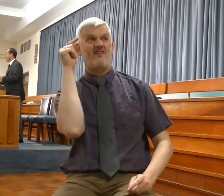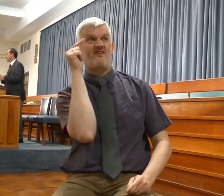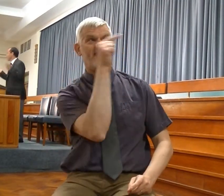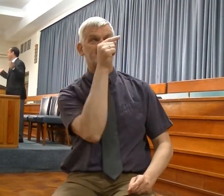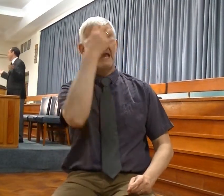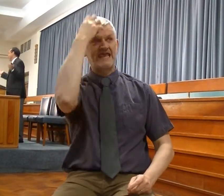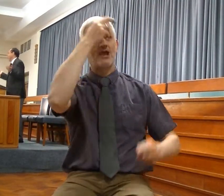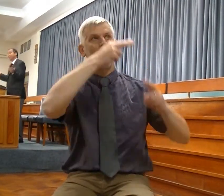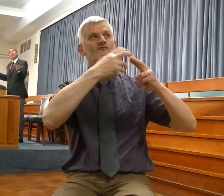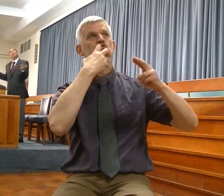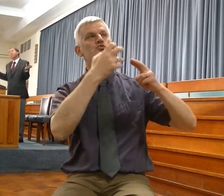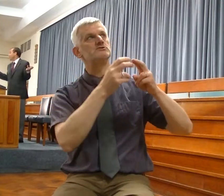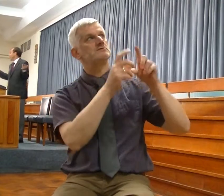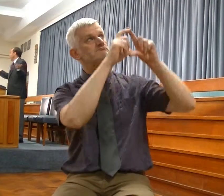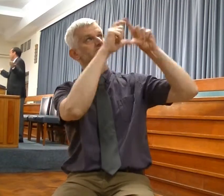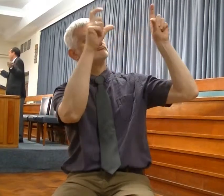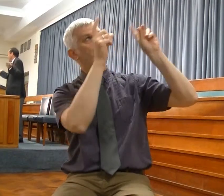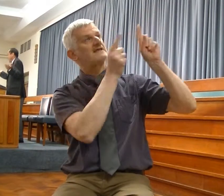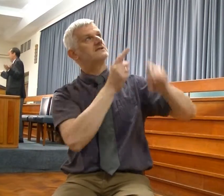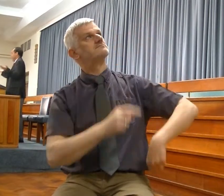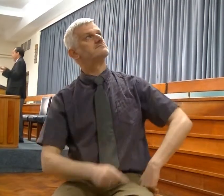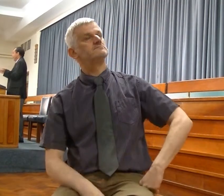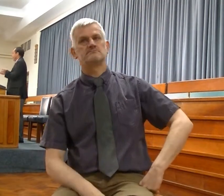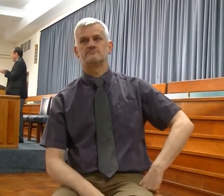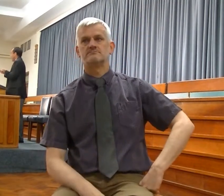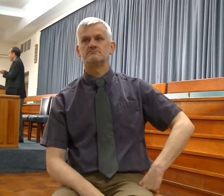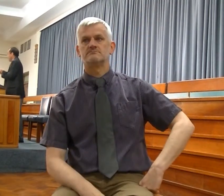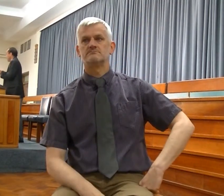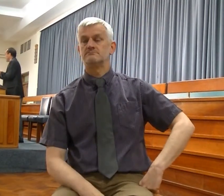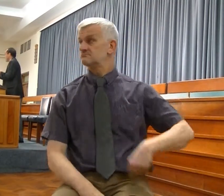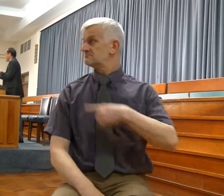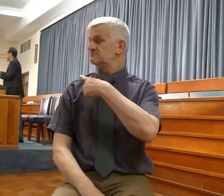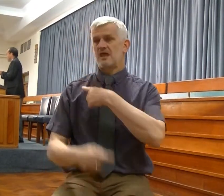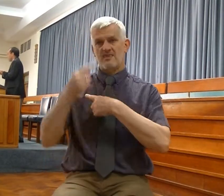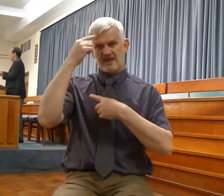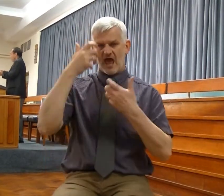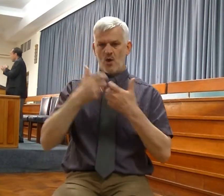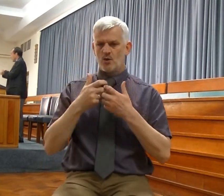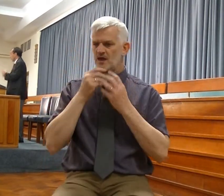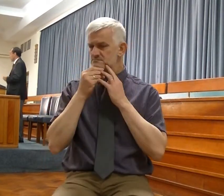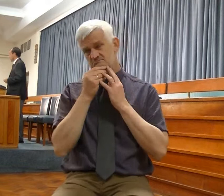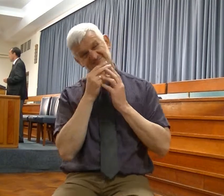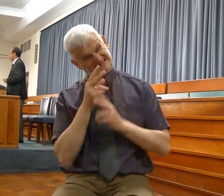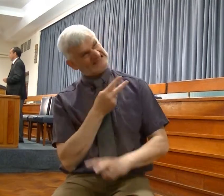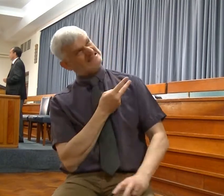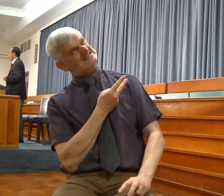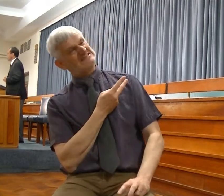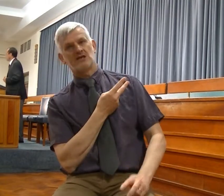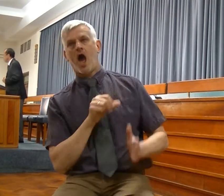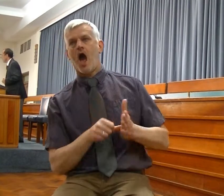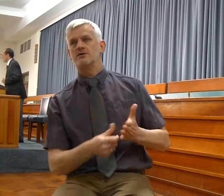So this is why I said, maybe, I don't know if it was able to turn his head. I hardly can imagine that, because on the